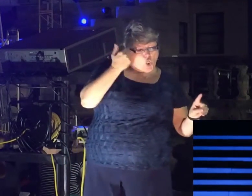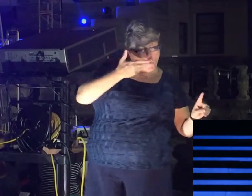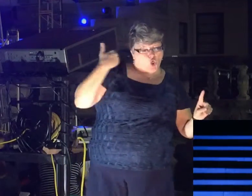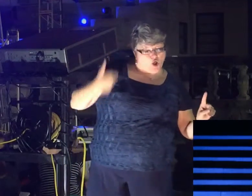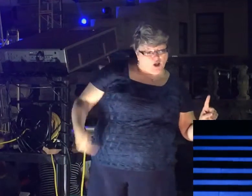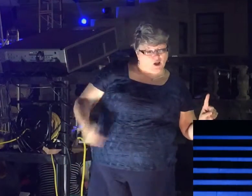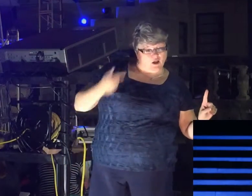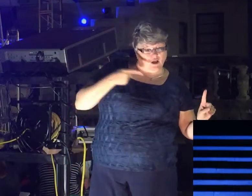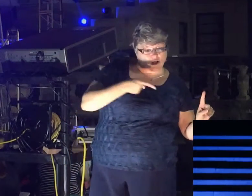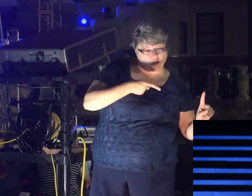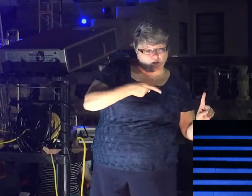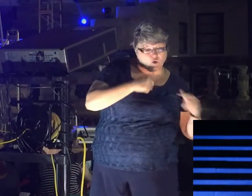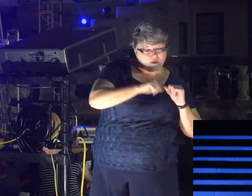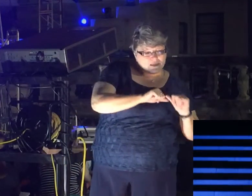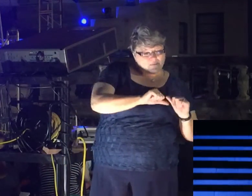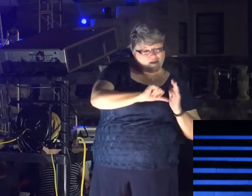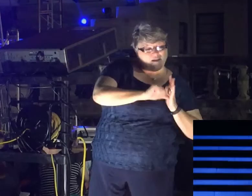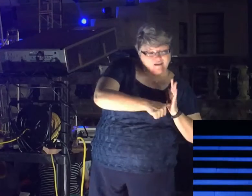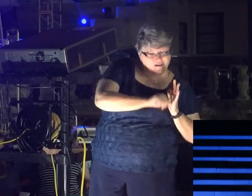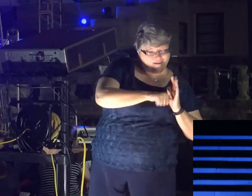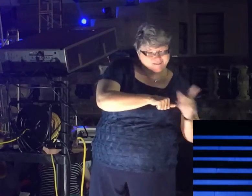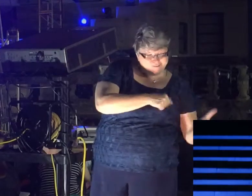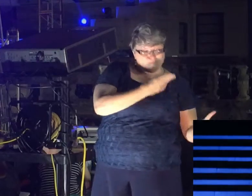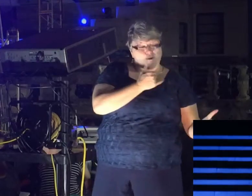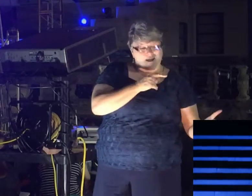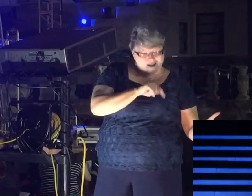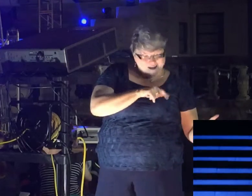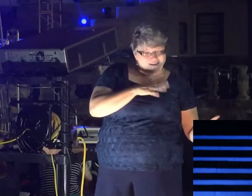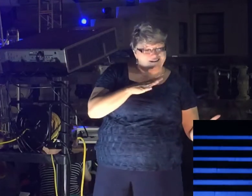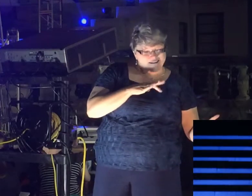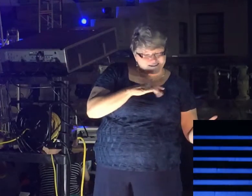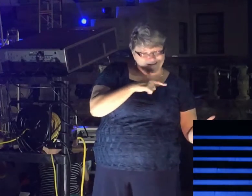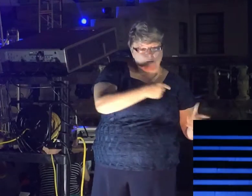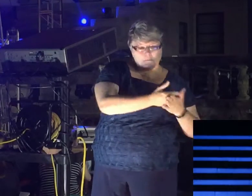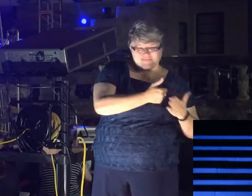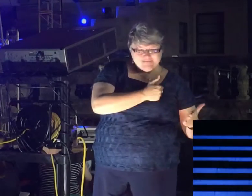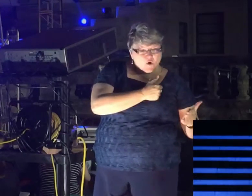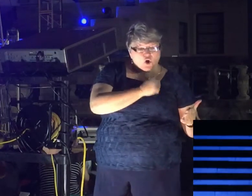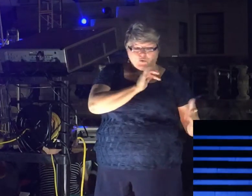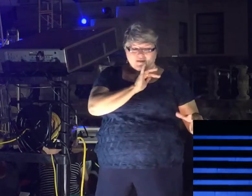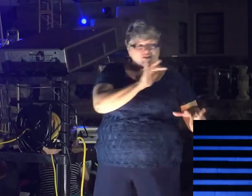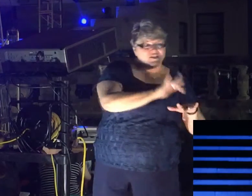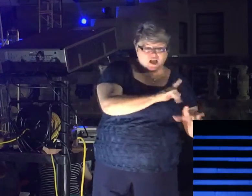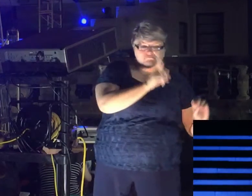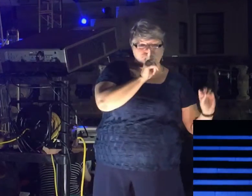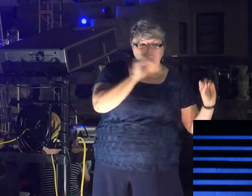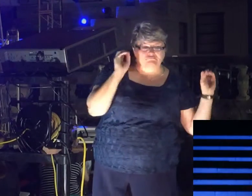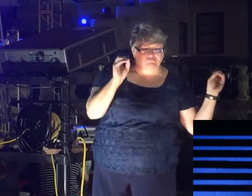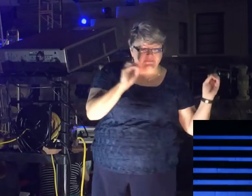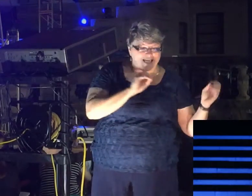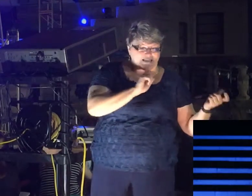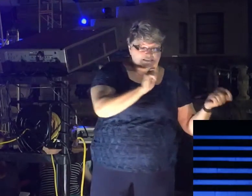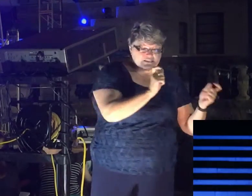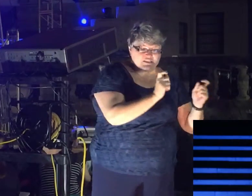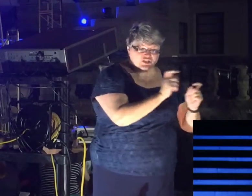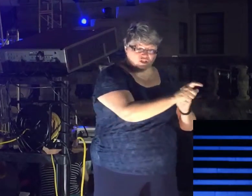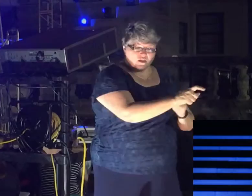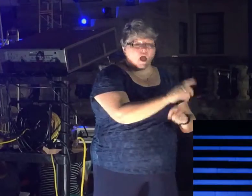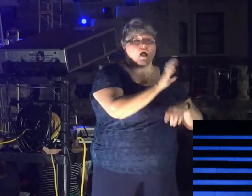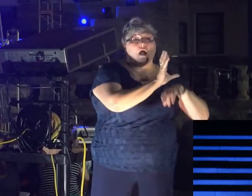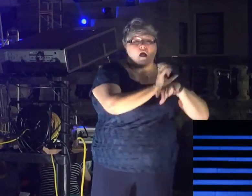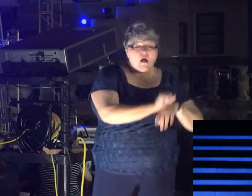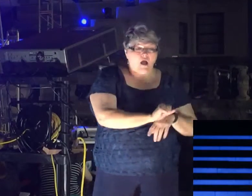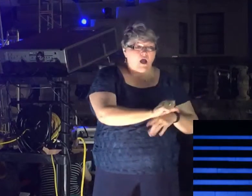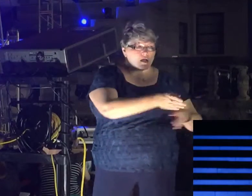important about them is how they look. And you keep reinforcing how hot they are before you ever make a move, and that's